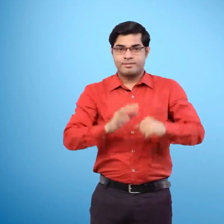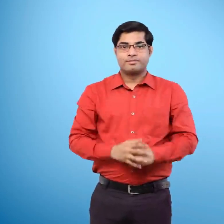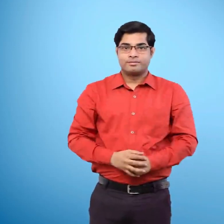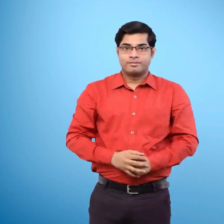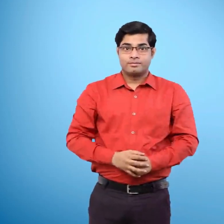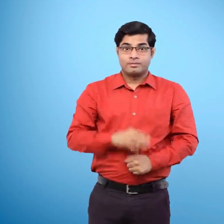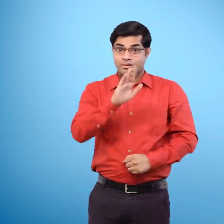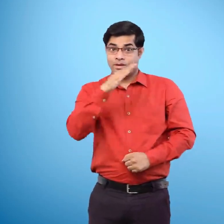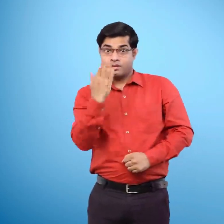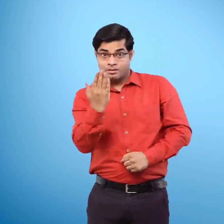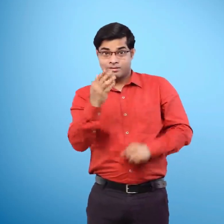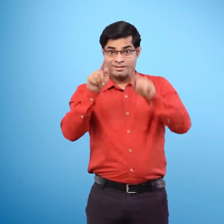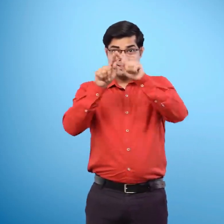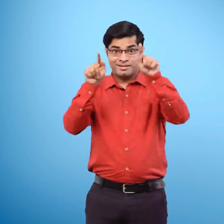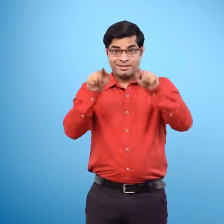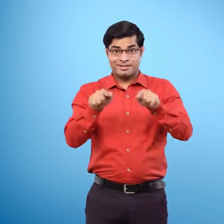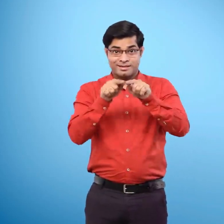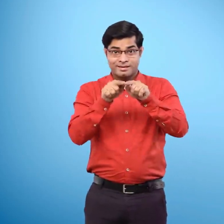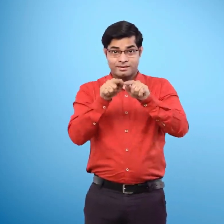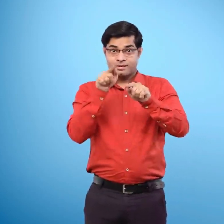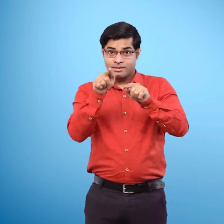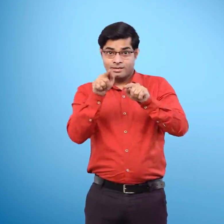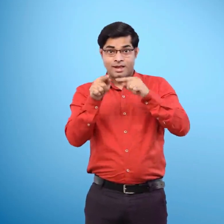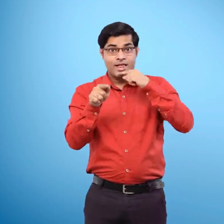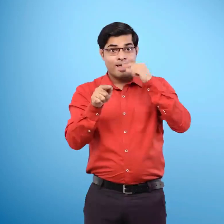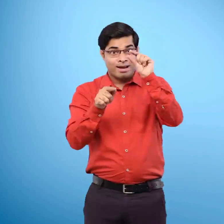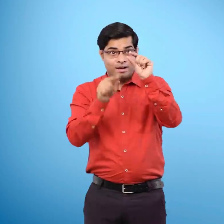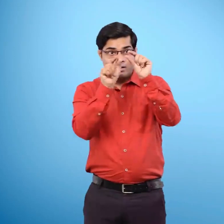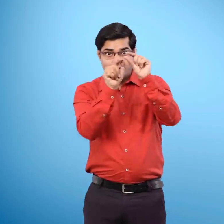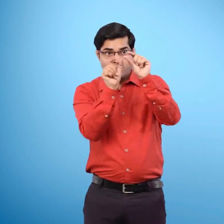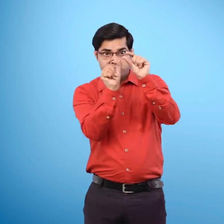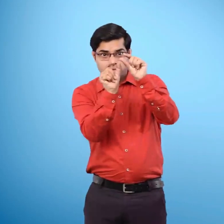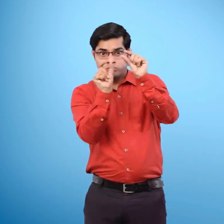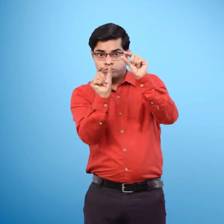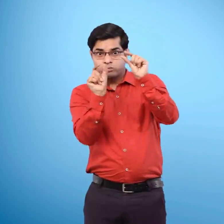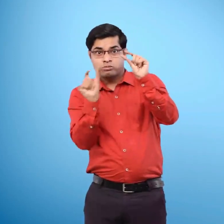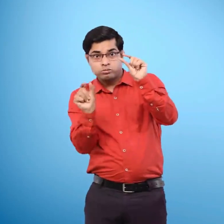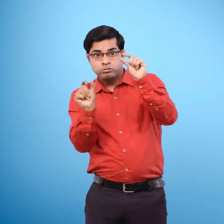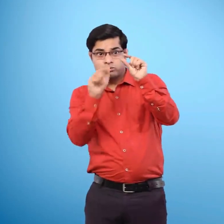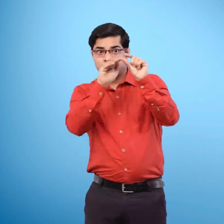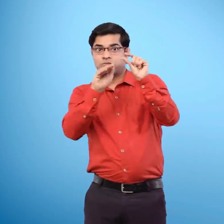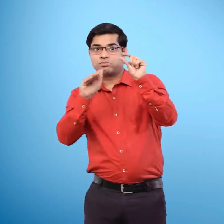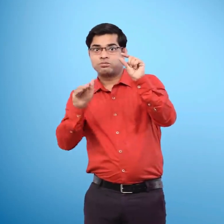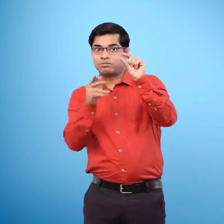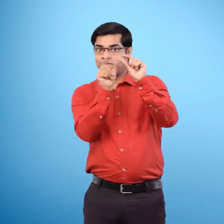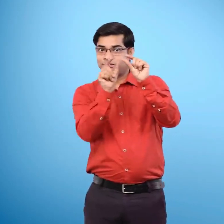the box. Box 3. Another small red circle added at the bottom right